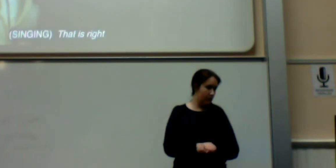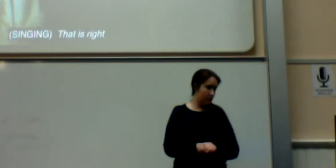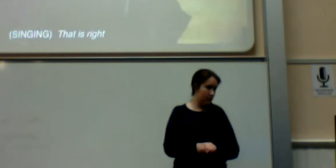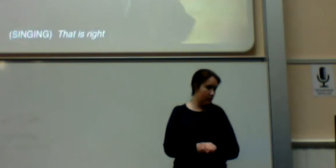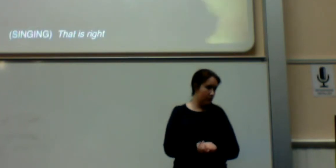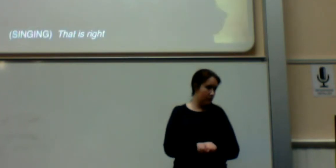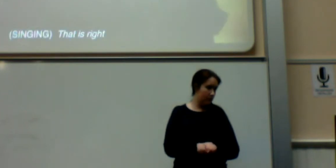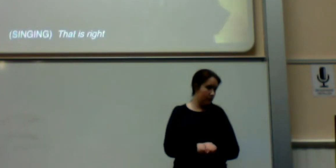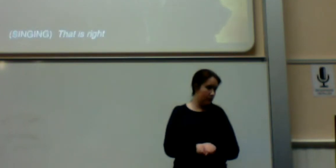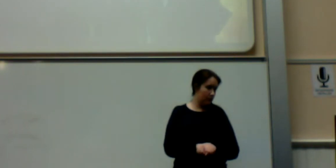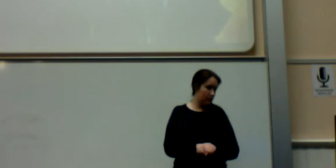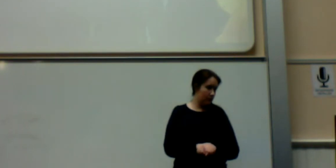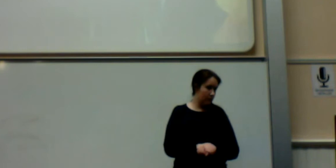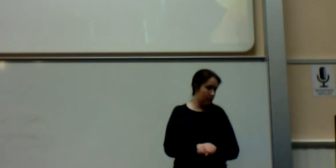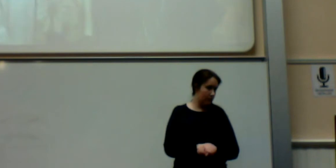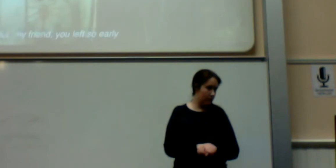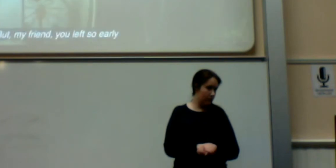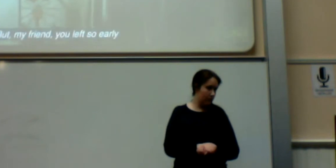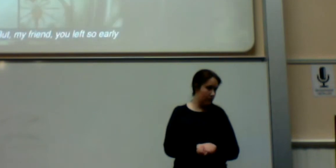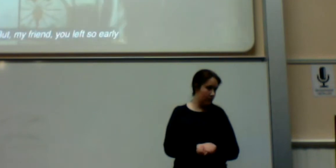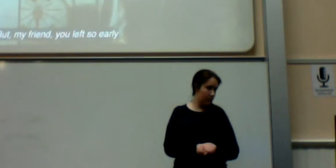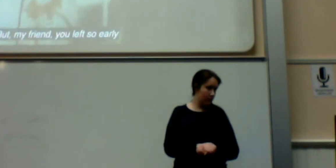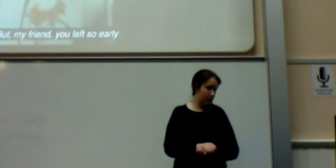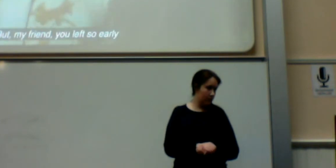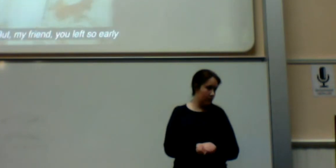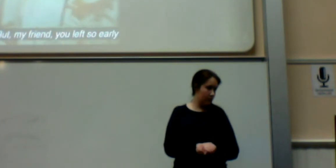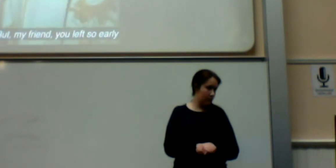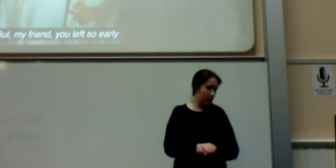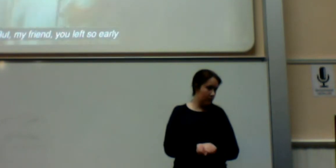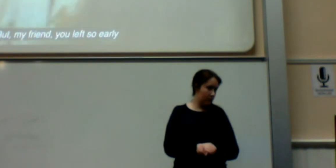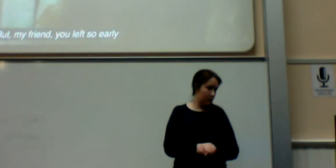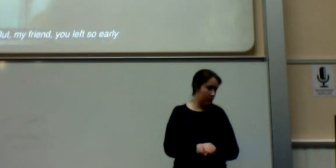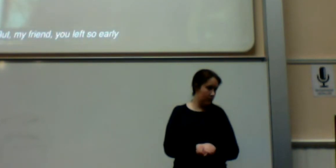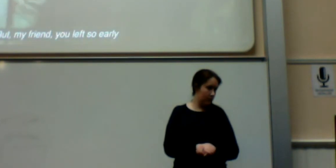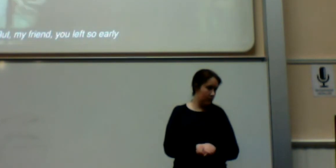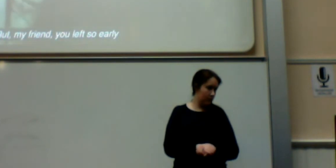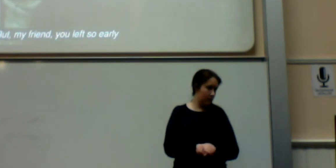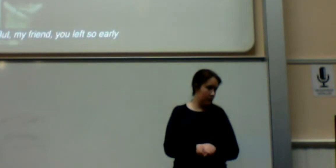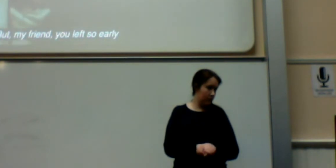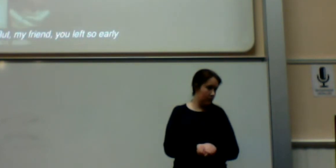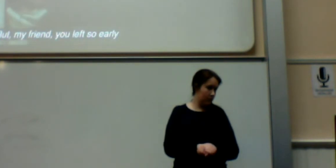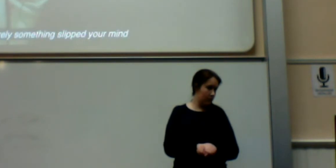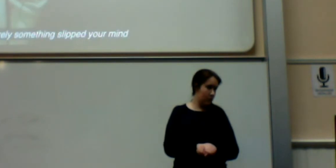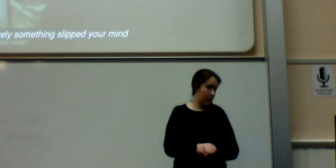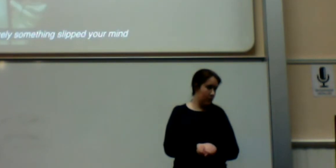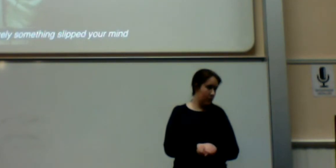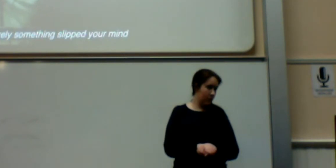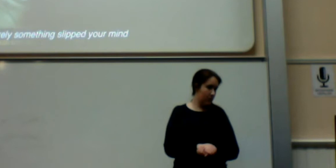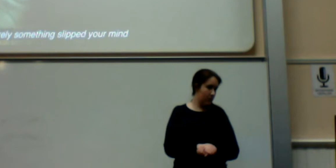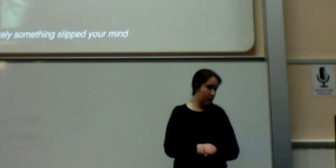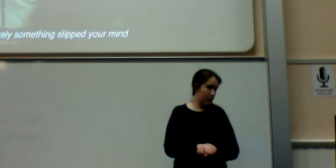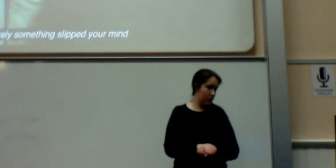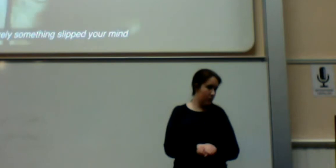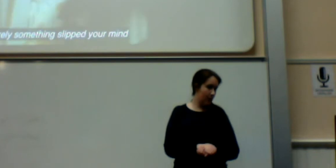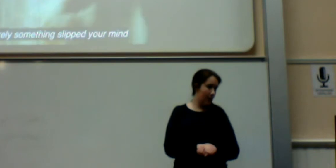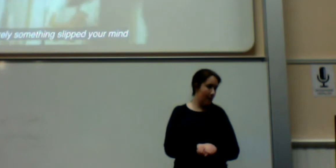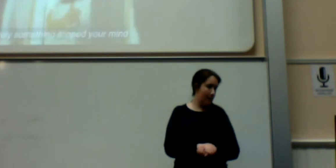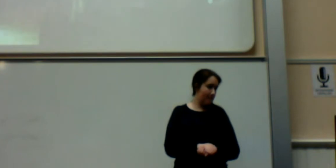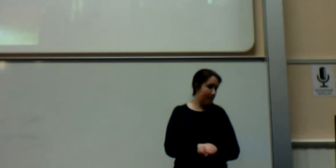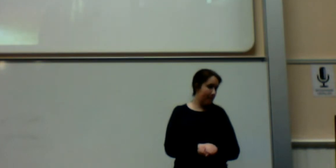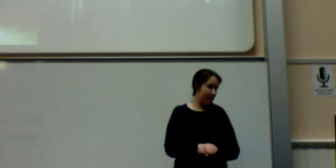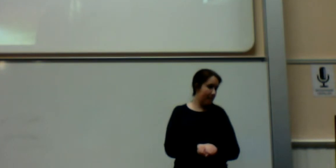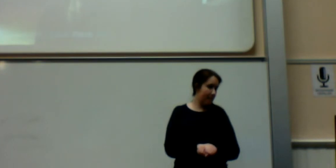That is right. But my friend, you left silver out of it. Surely something slipped your